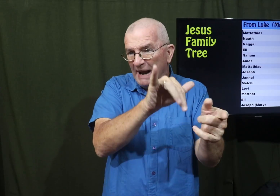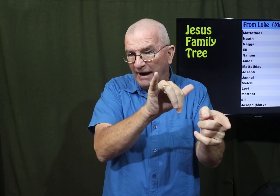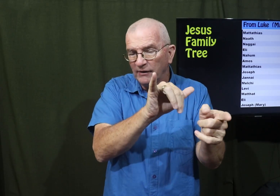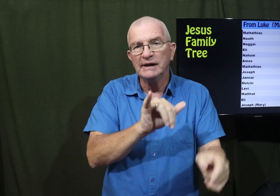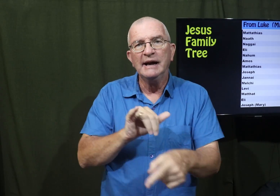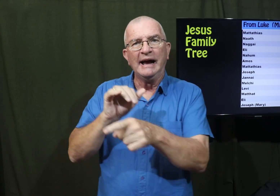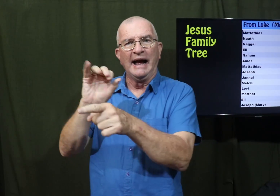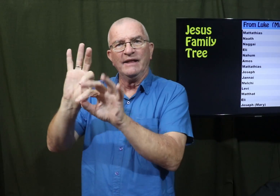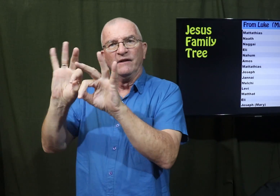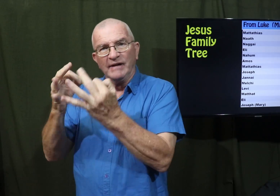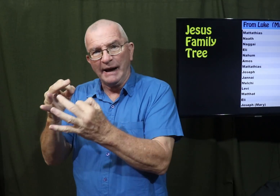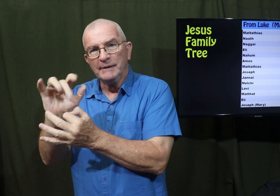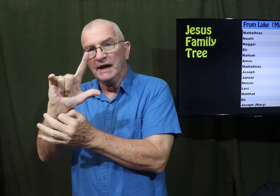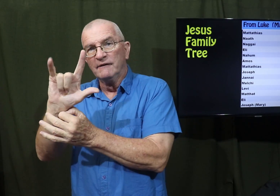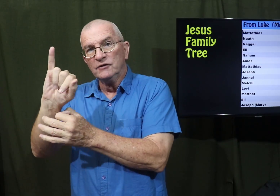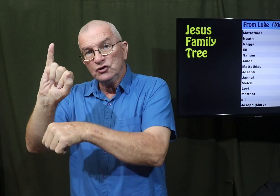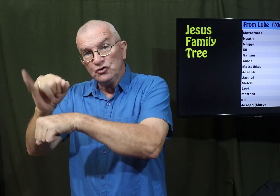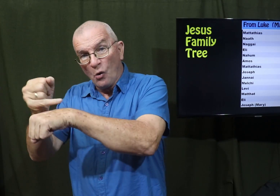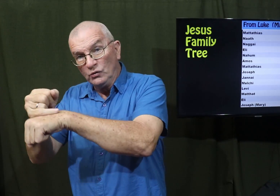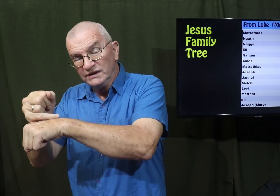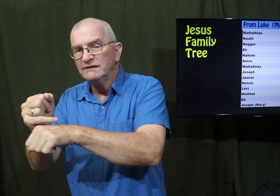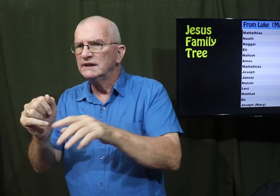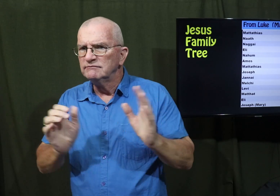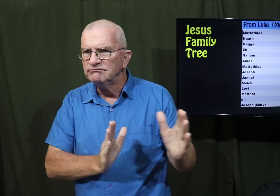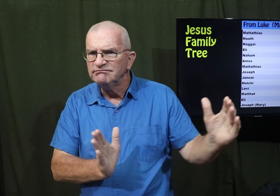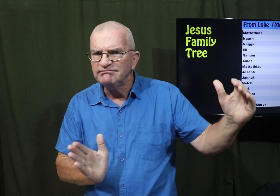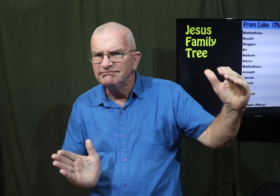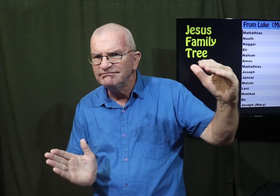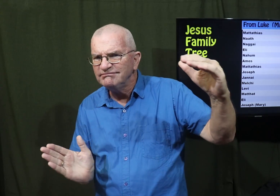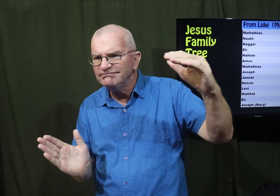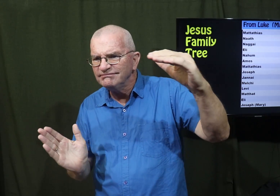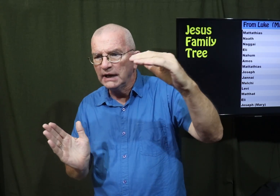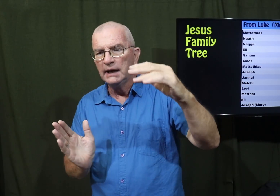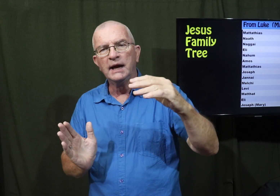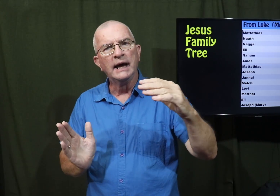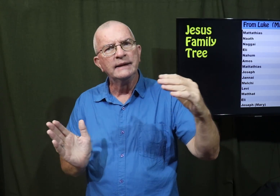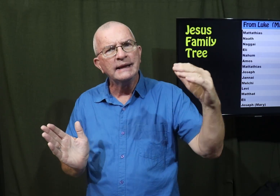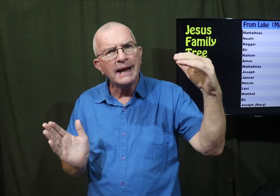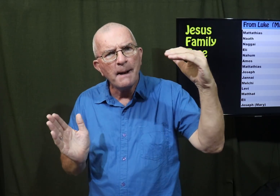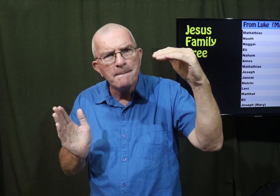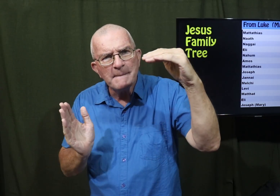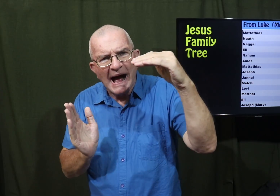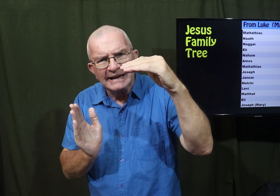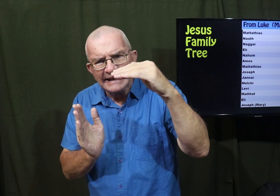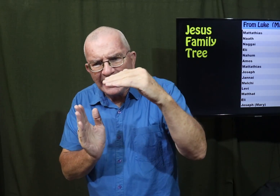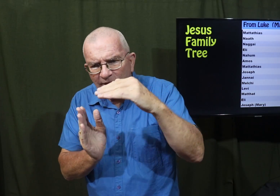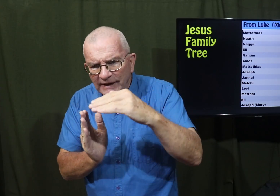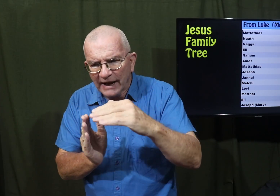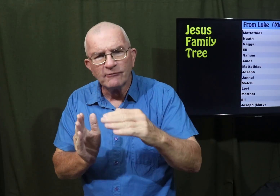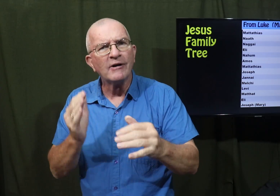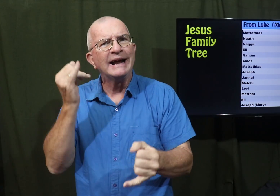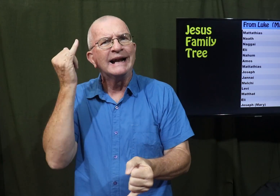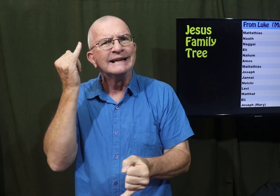and we see the family of Mary and the family of Joseph separate and they come back